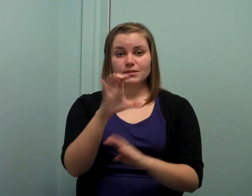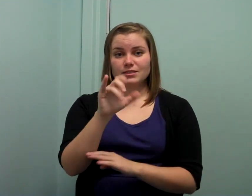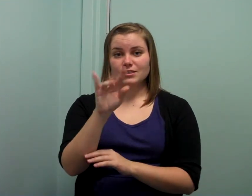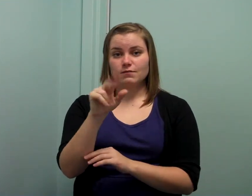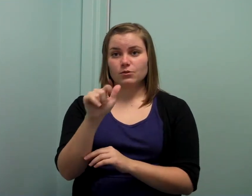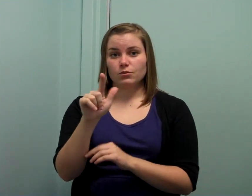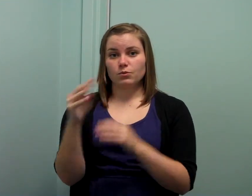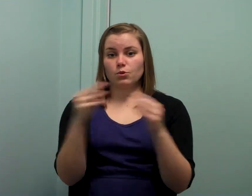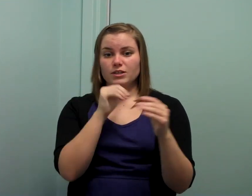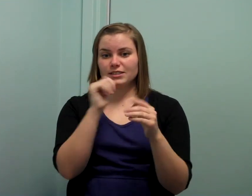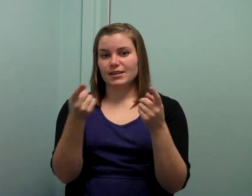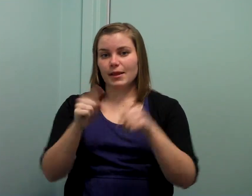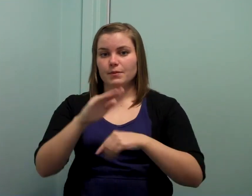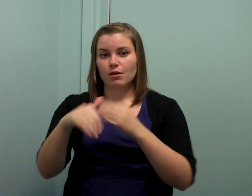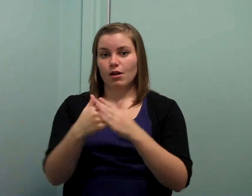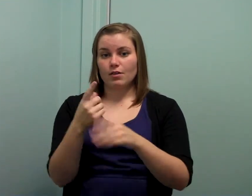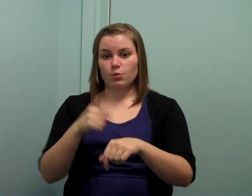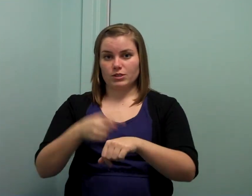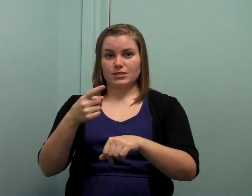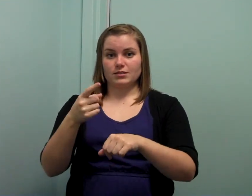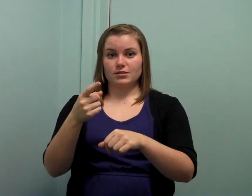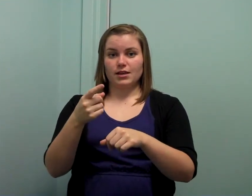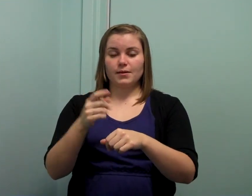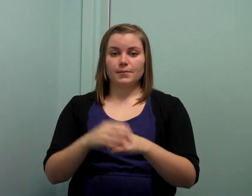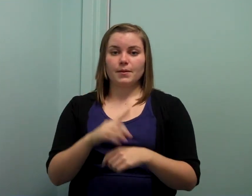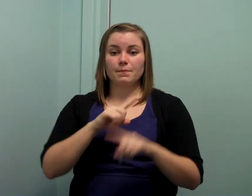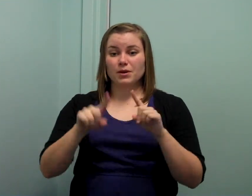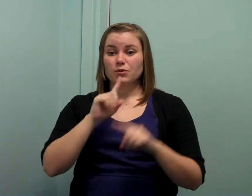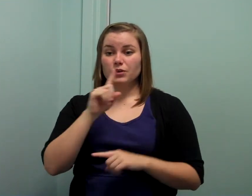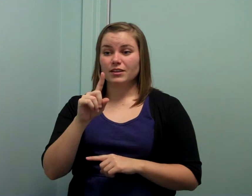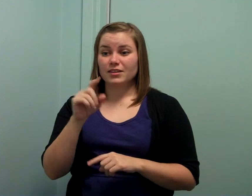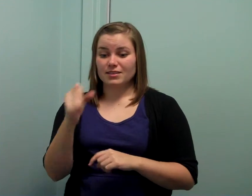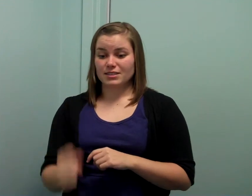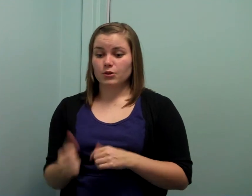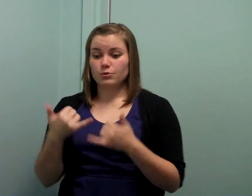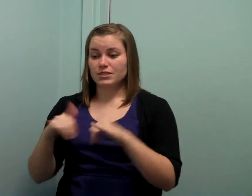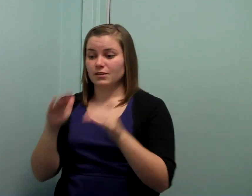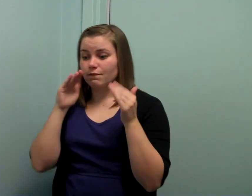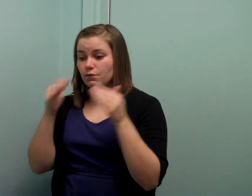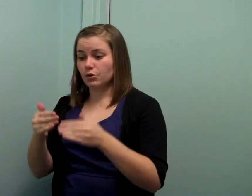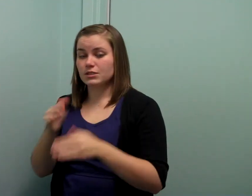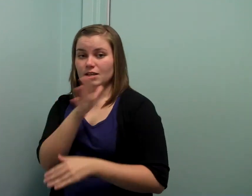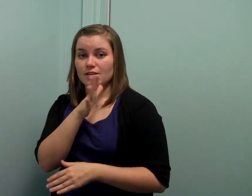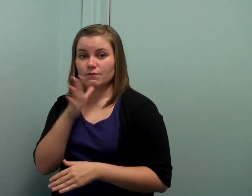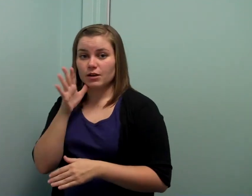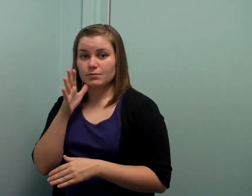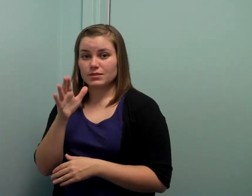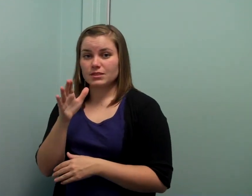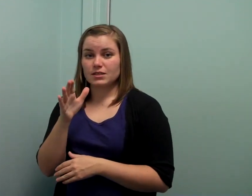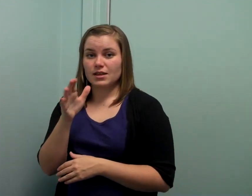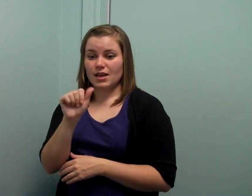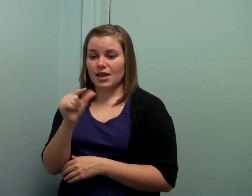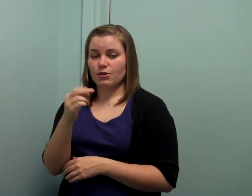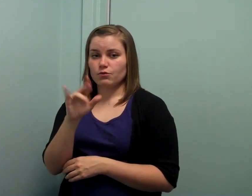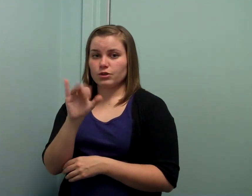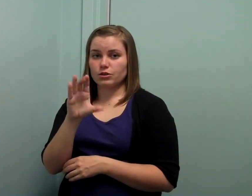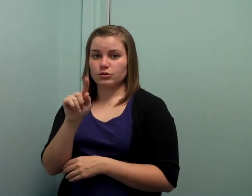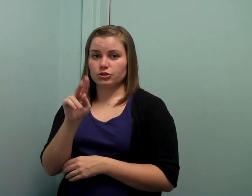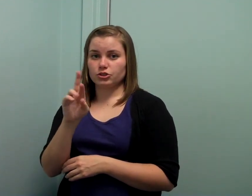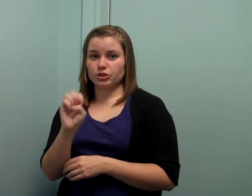But the fact is that the South was still agricultural. in its base, while the North was becoming increasingly